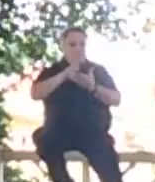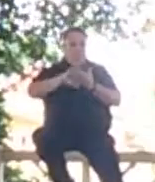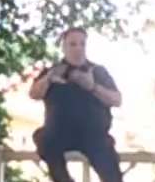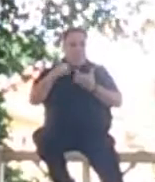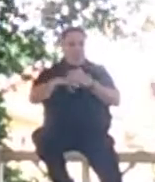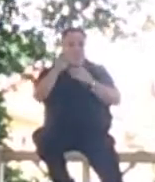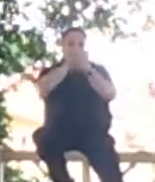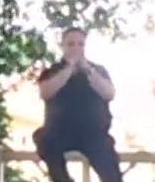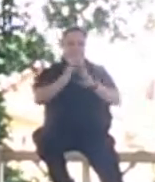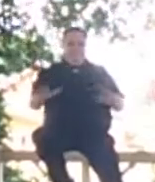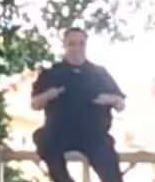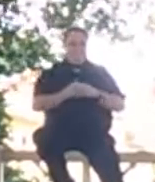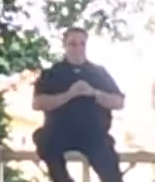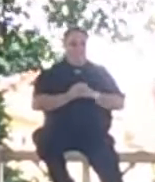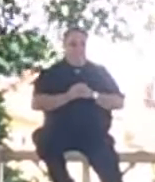in peace.